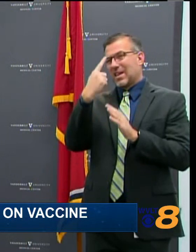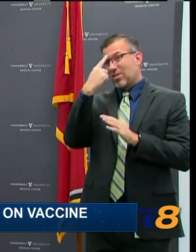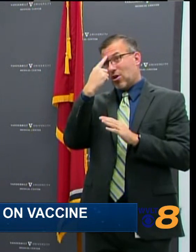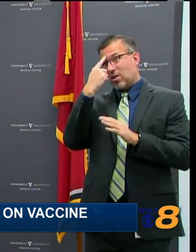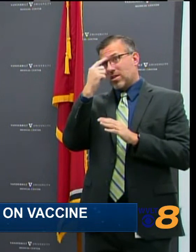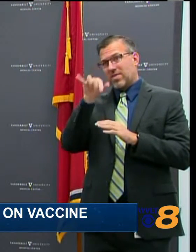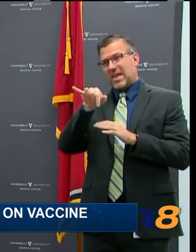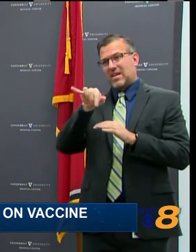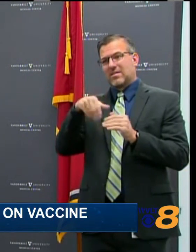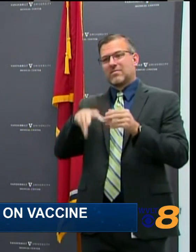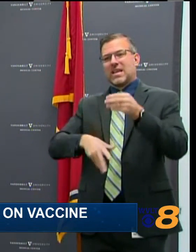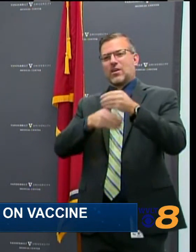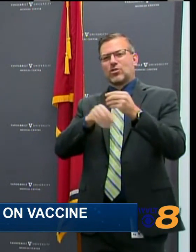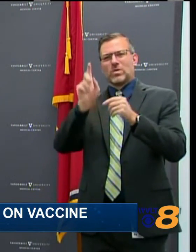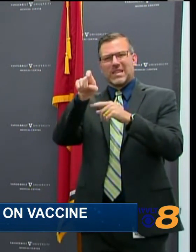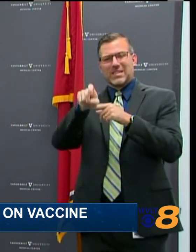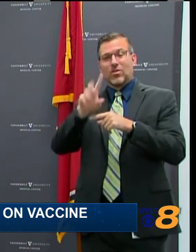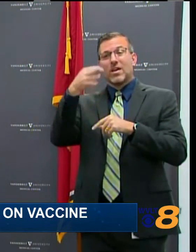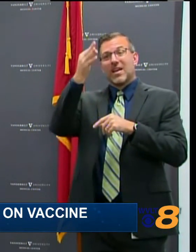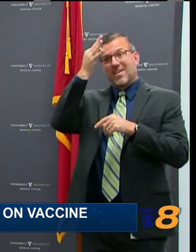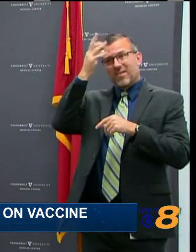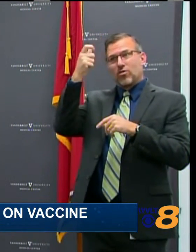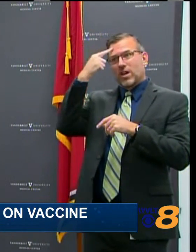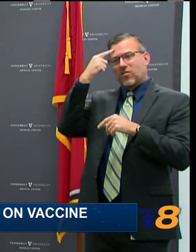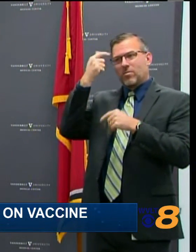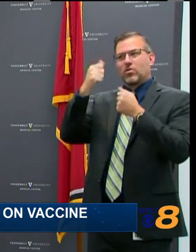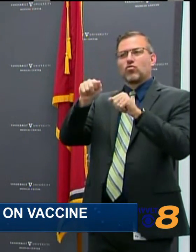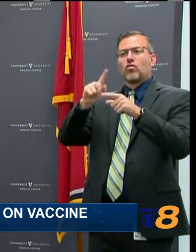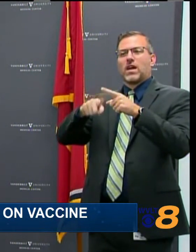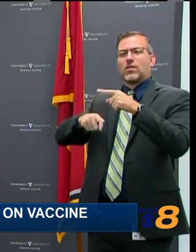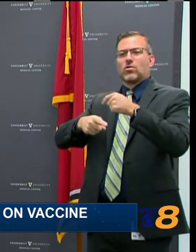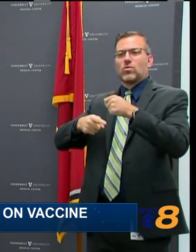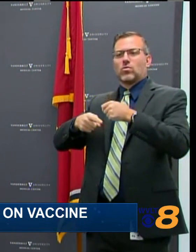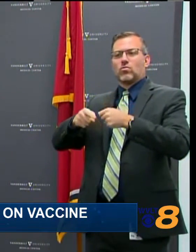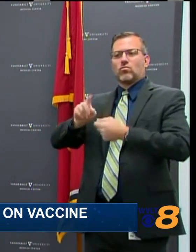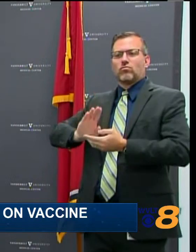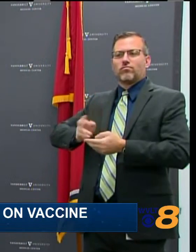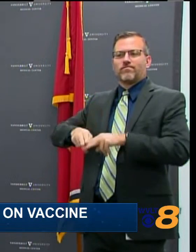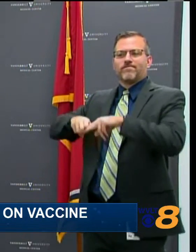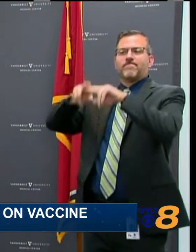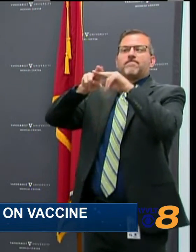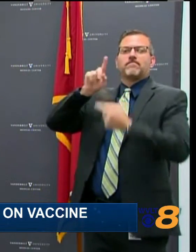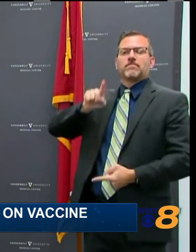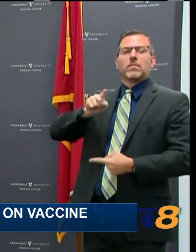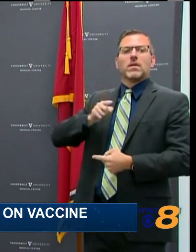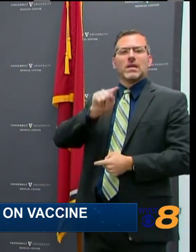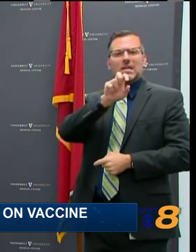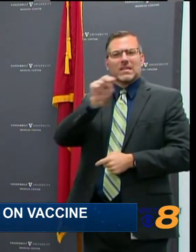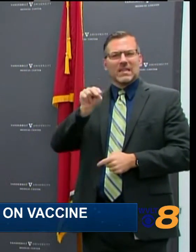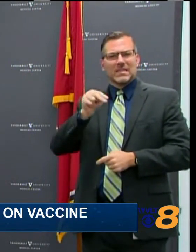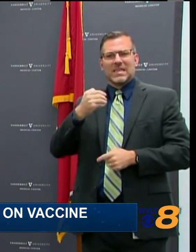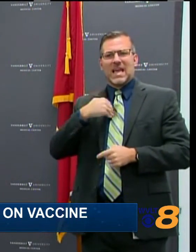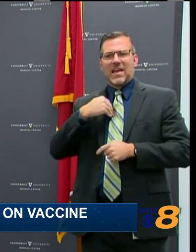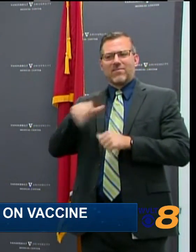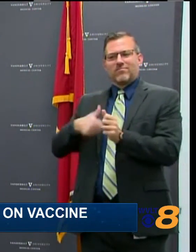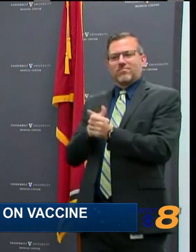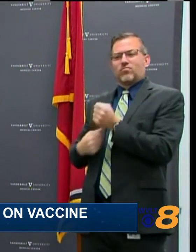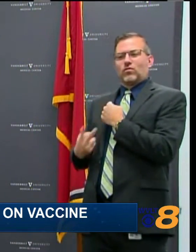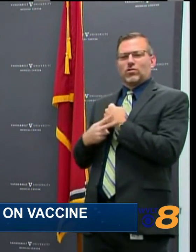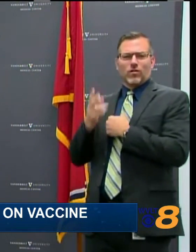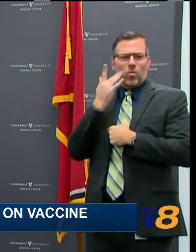necessary, especially when the federal government is building up its own vaccine reserve. Why does the Tennessee need to build up? You want to talk about that, Dr. Piercy?